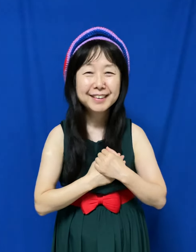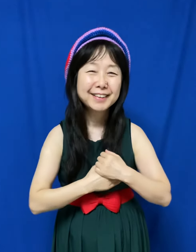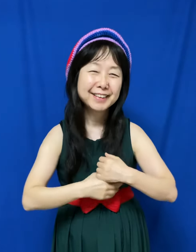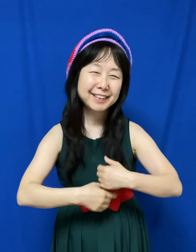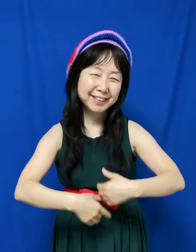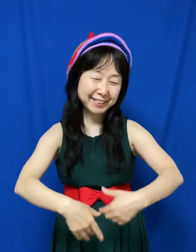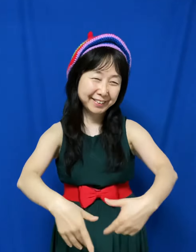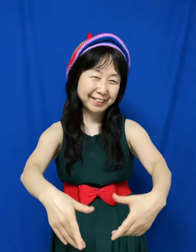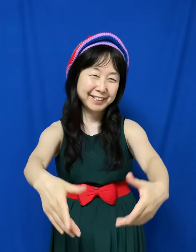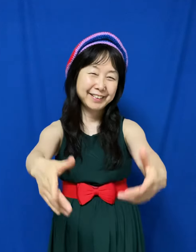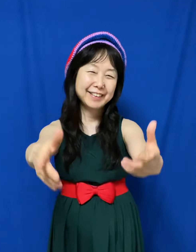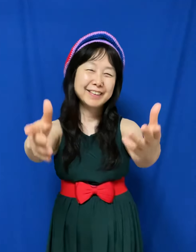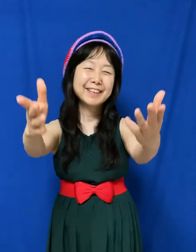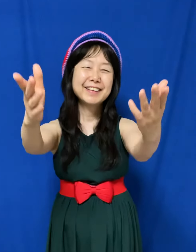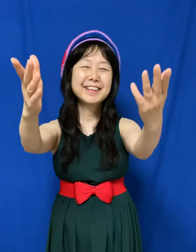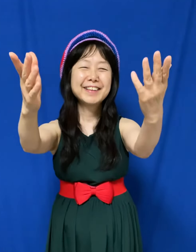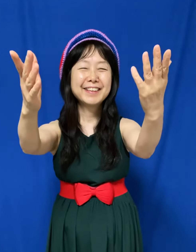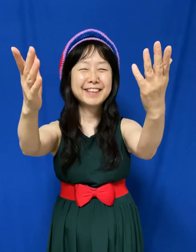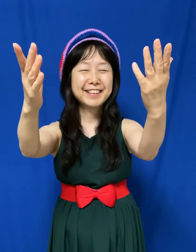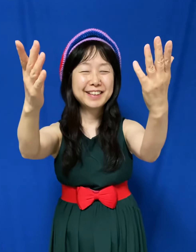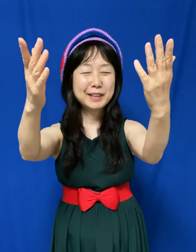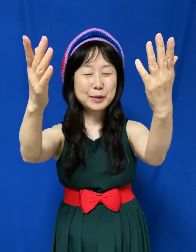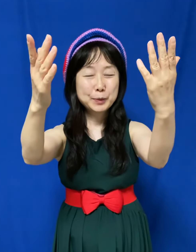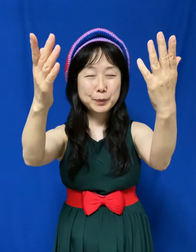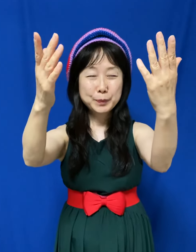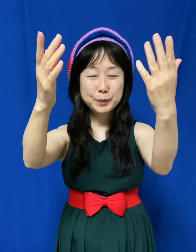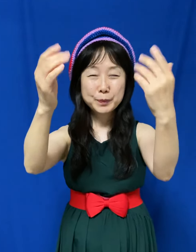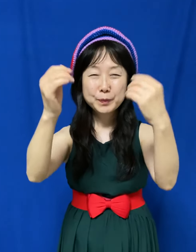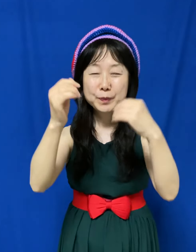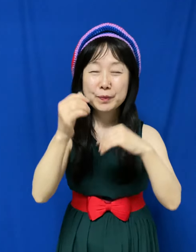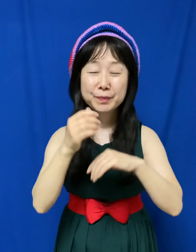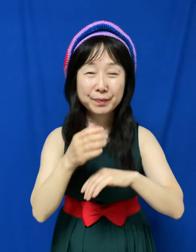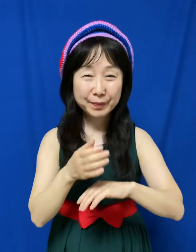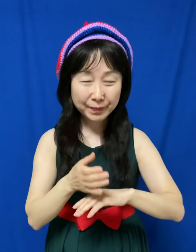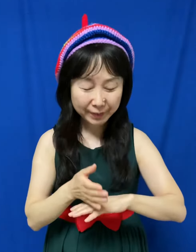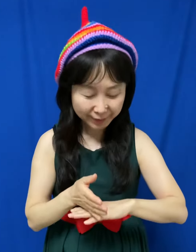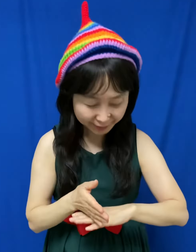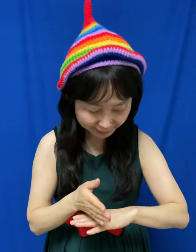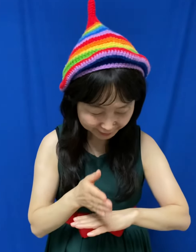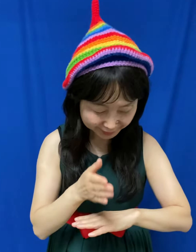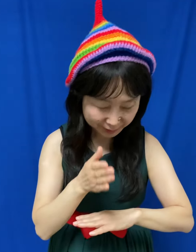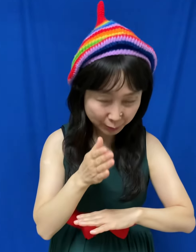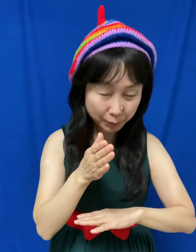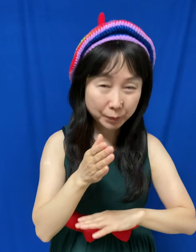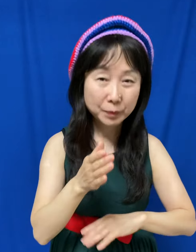Thank you.